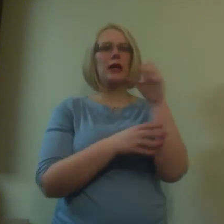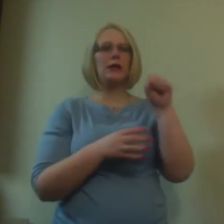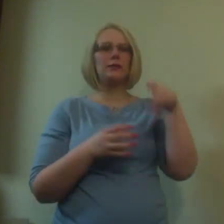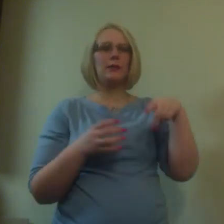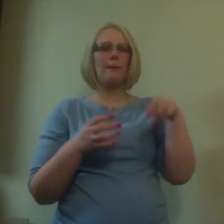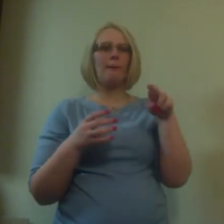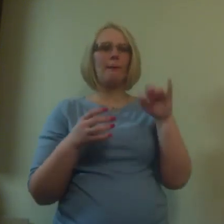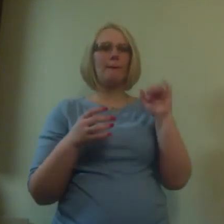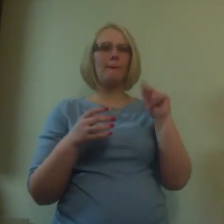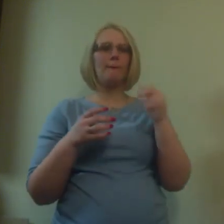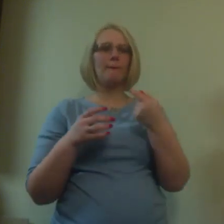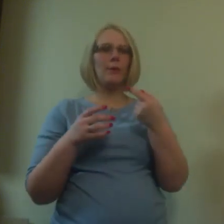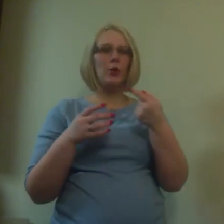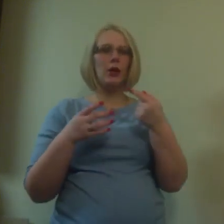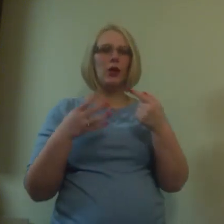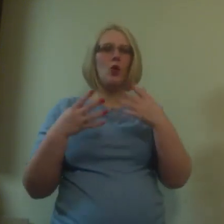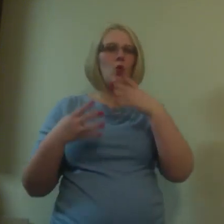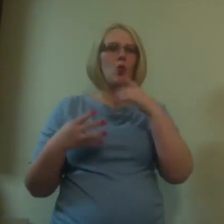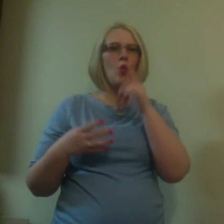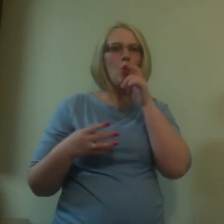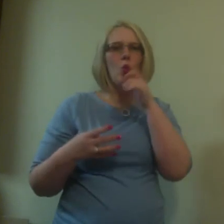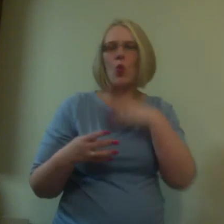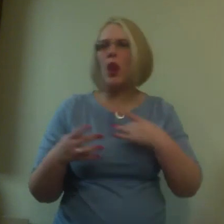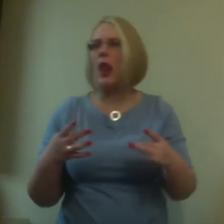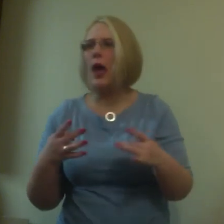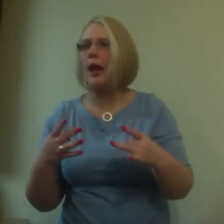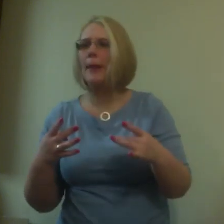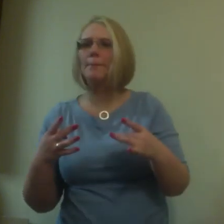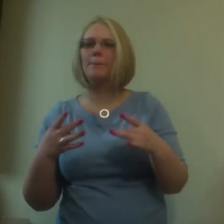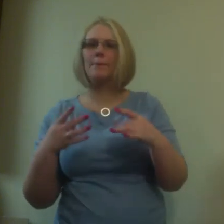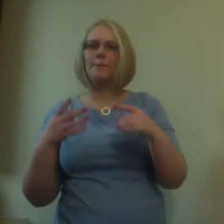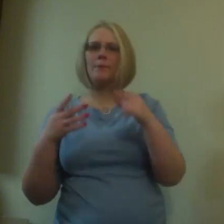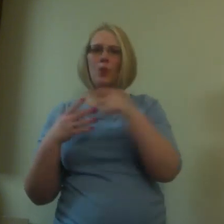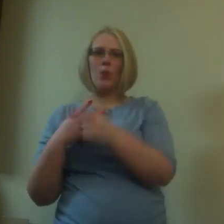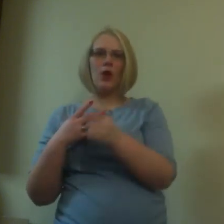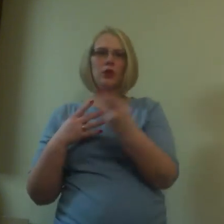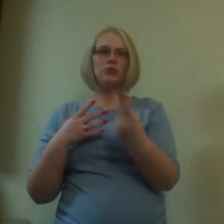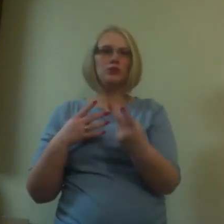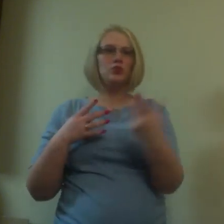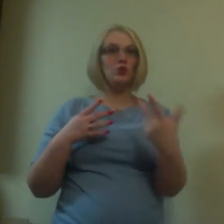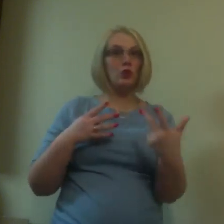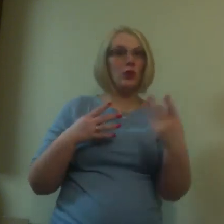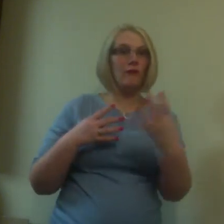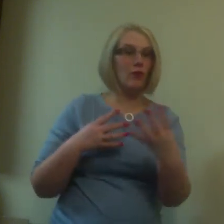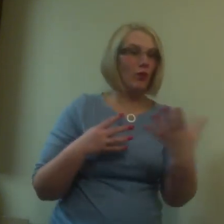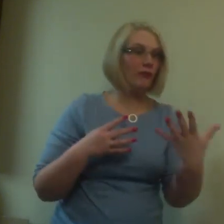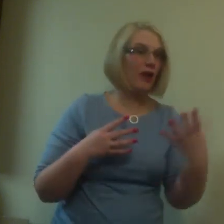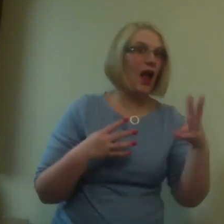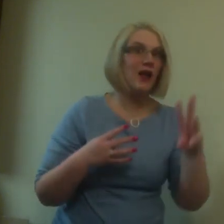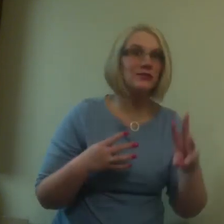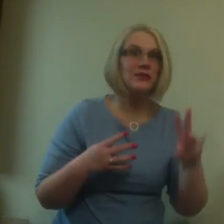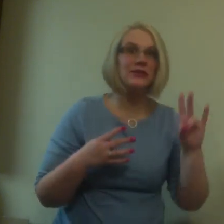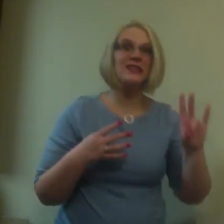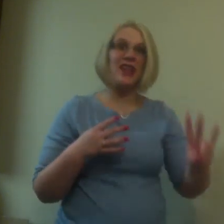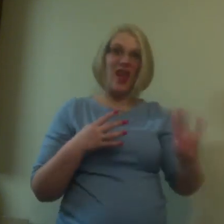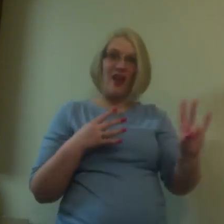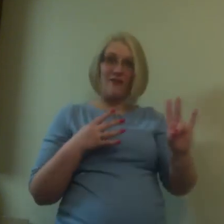is reborn? 1, 2, 3, 4, 5, 6, 7 for spring. All right,